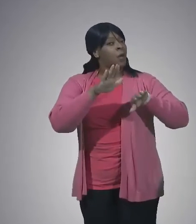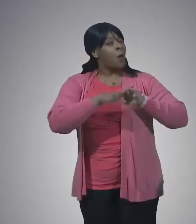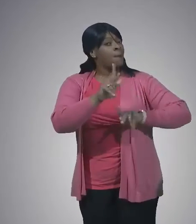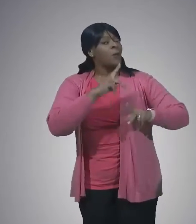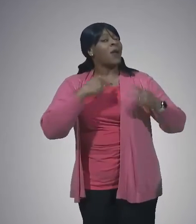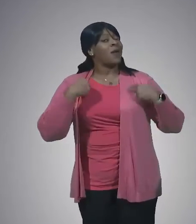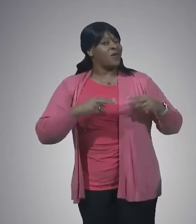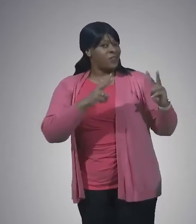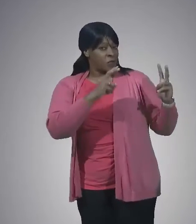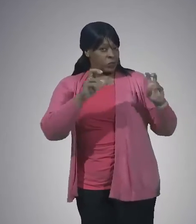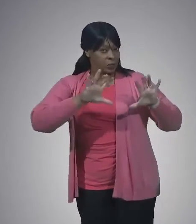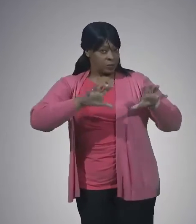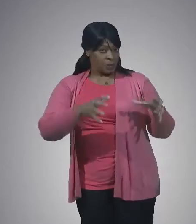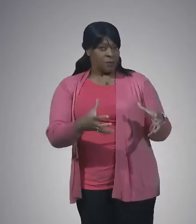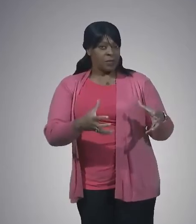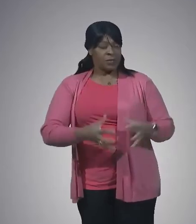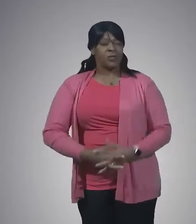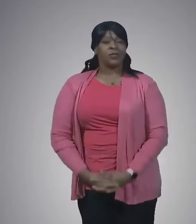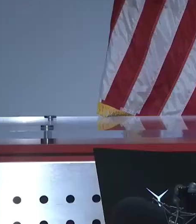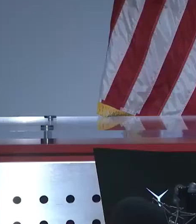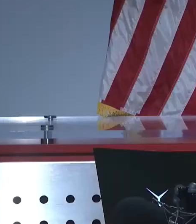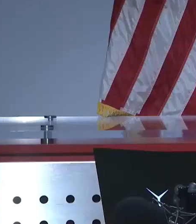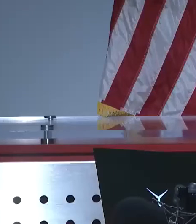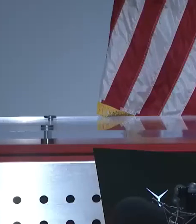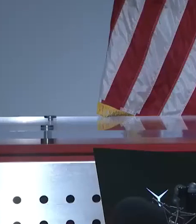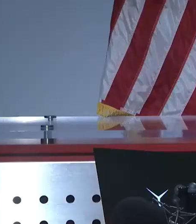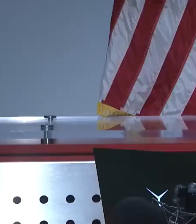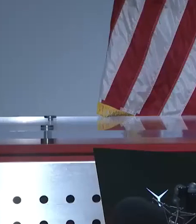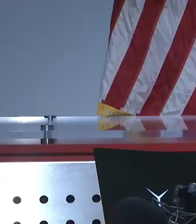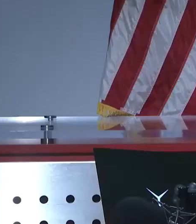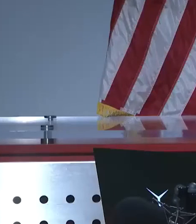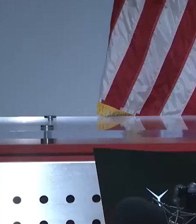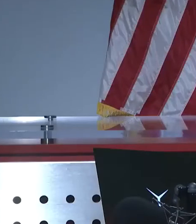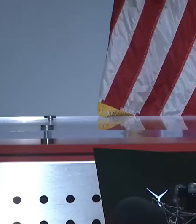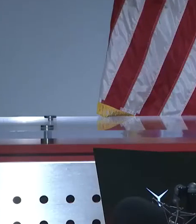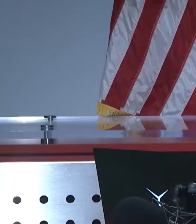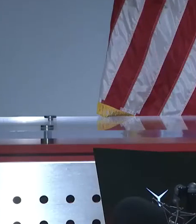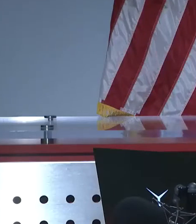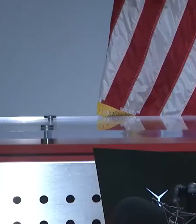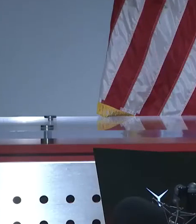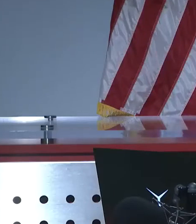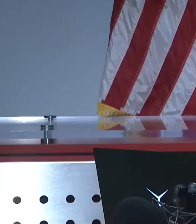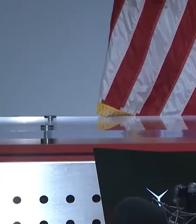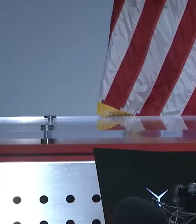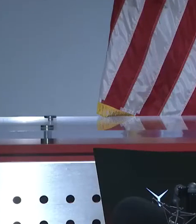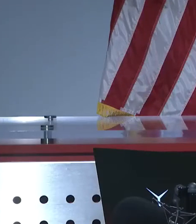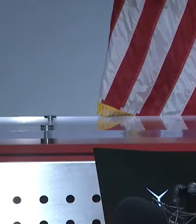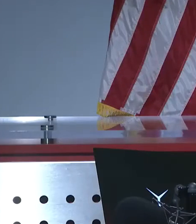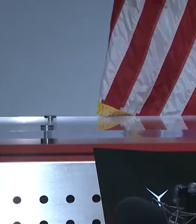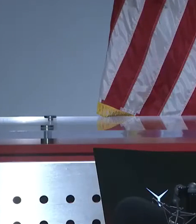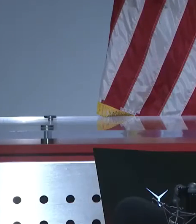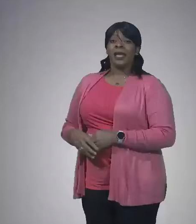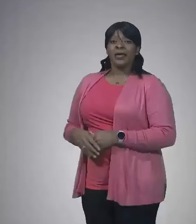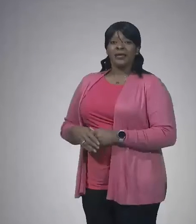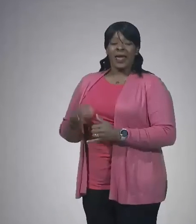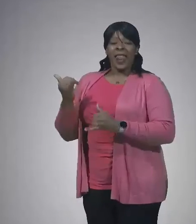immunocompromised population. Kelly, was there another question? Yes, I have just one last